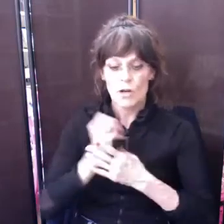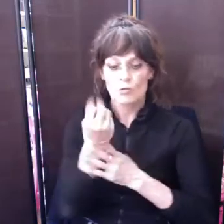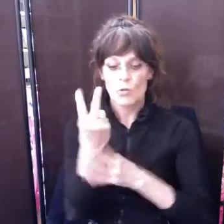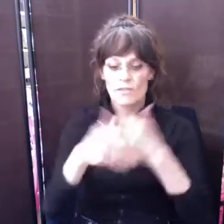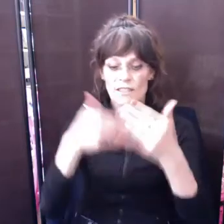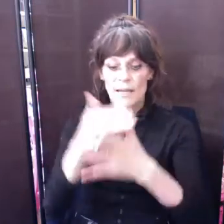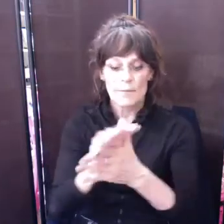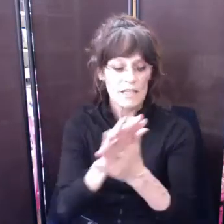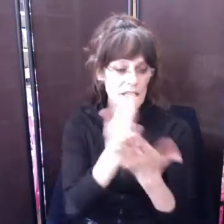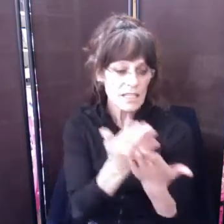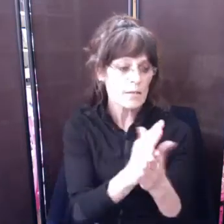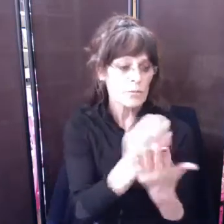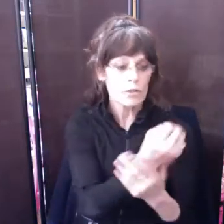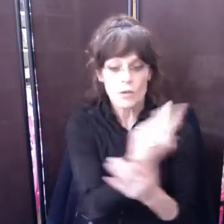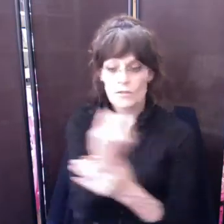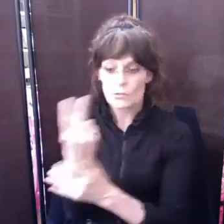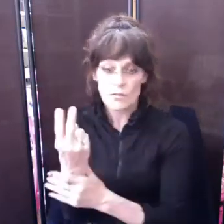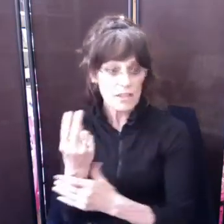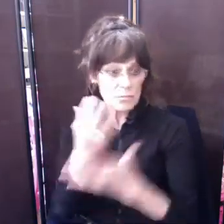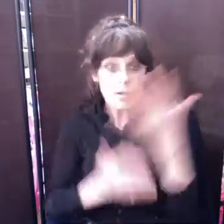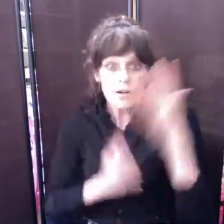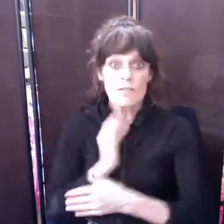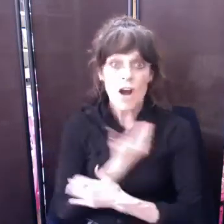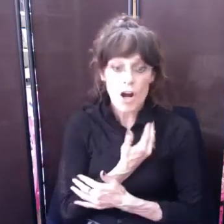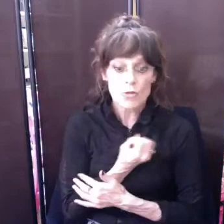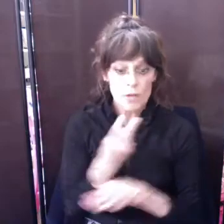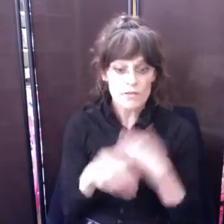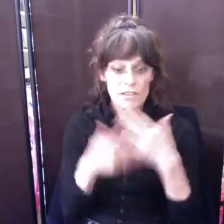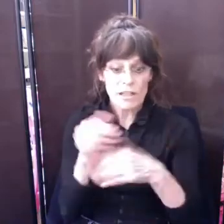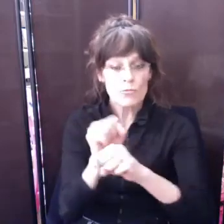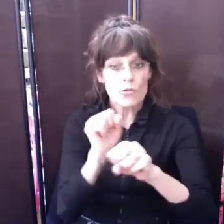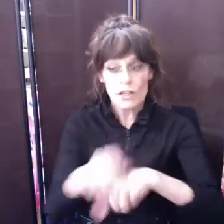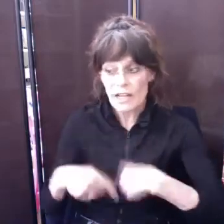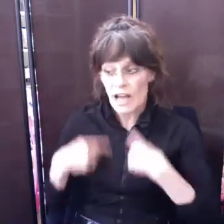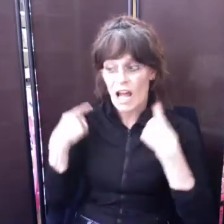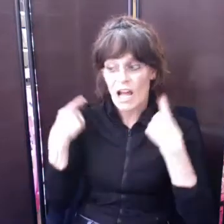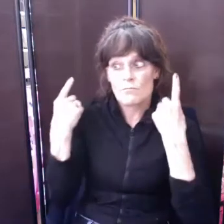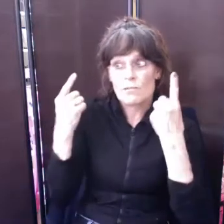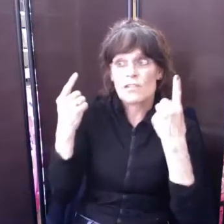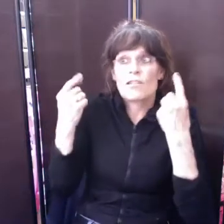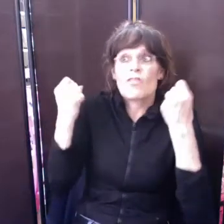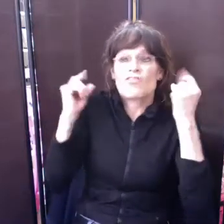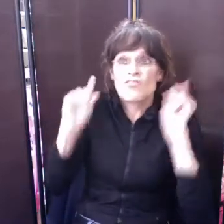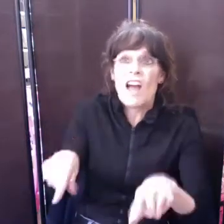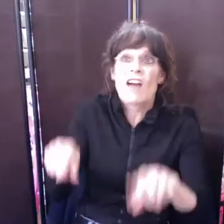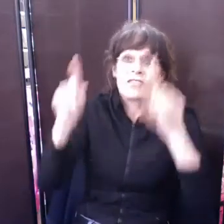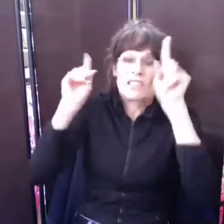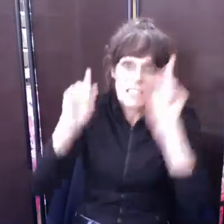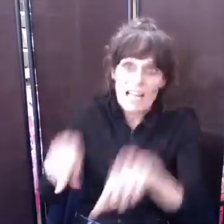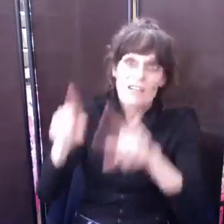that is part of our 12-step work. And I have been to literally thousands and thousands of meetings of Alcoholics